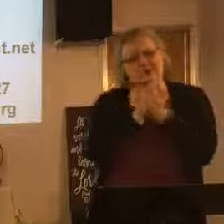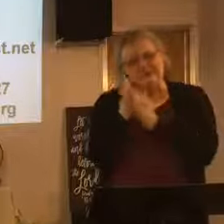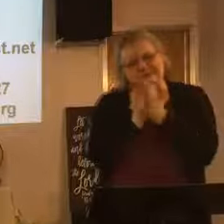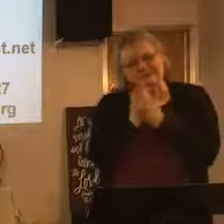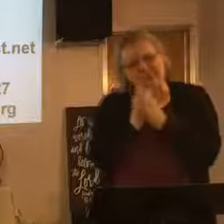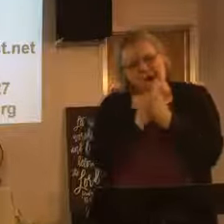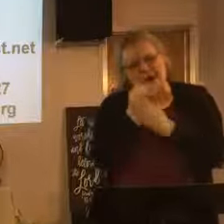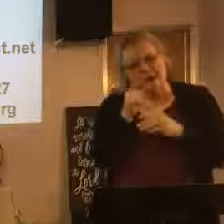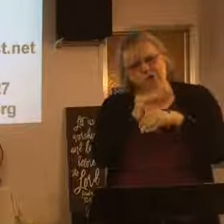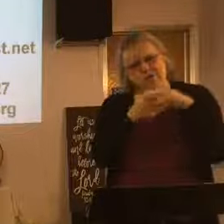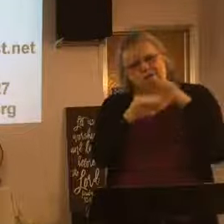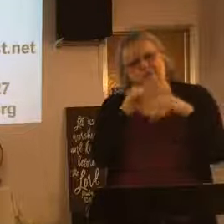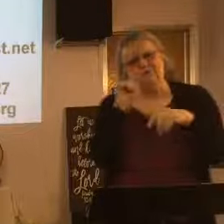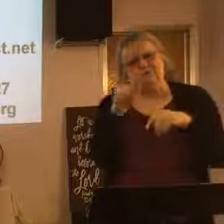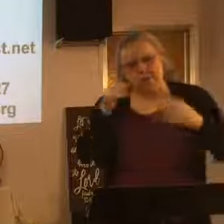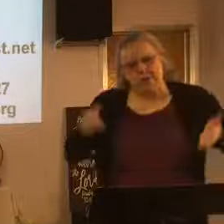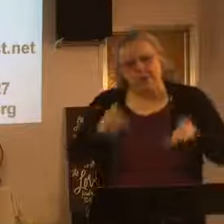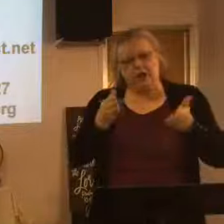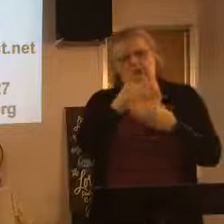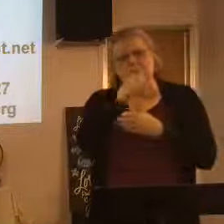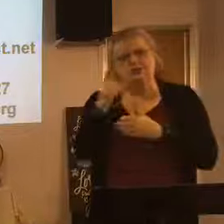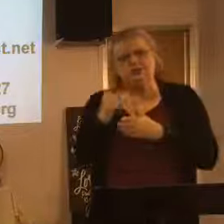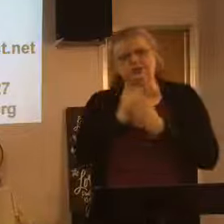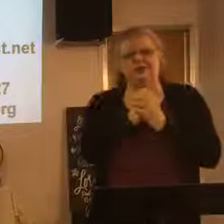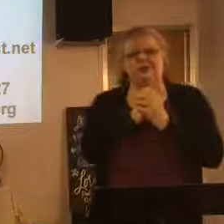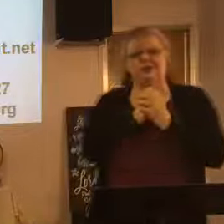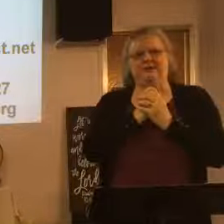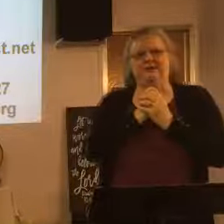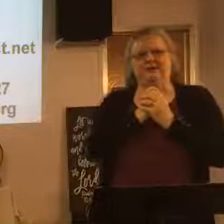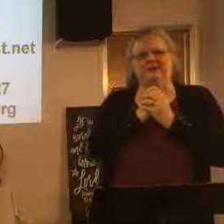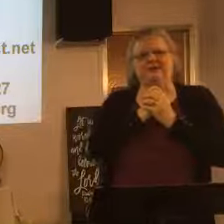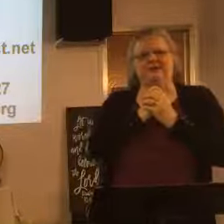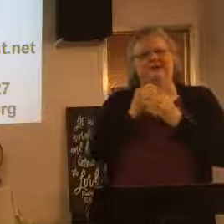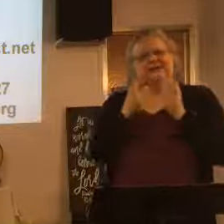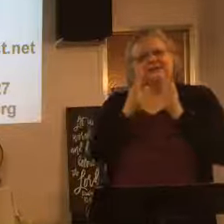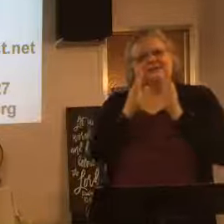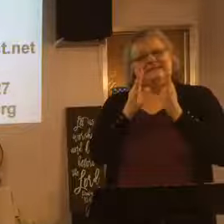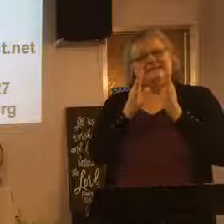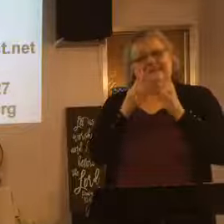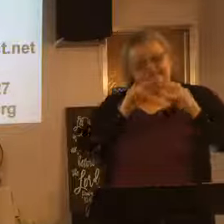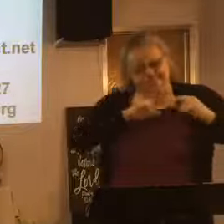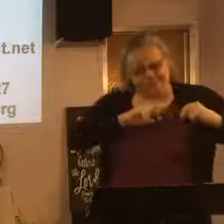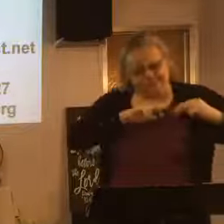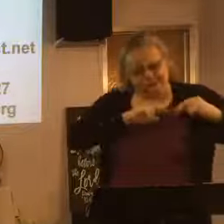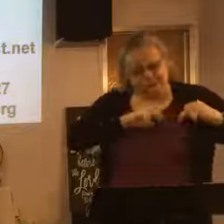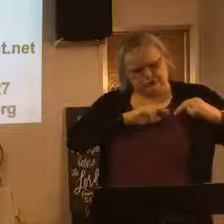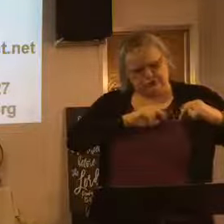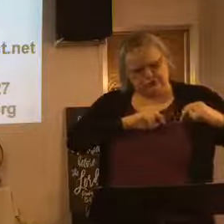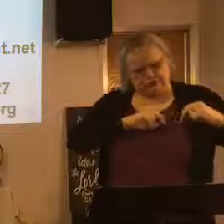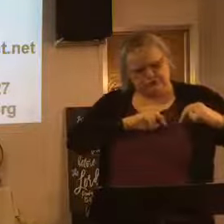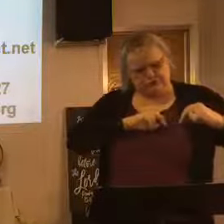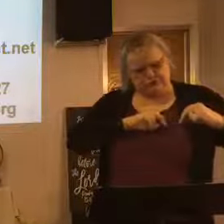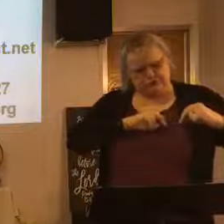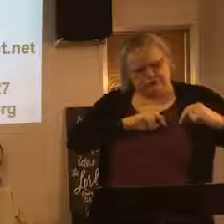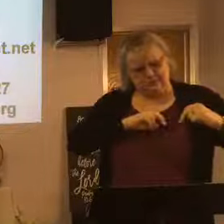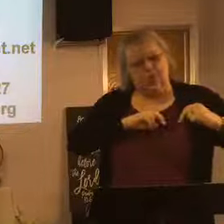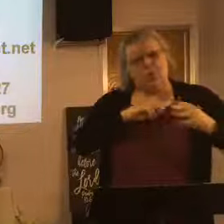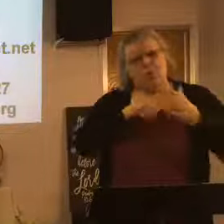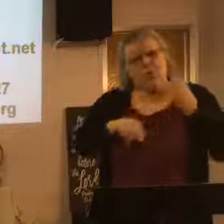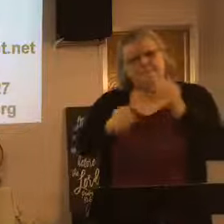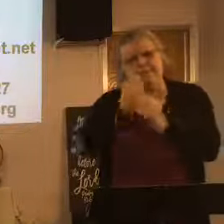inspire, comfort, encourage you. And let's take inventory this morning. What's the most important thing